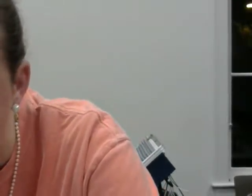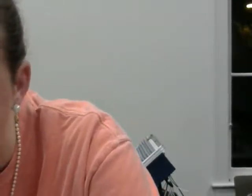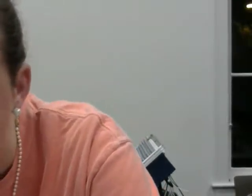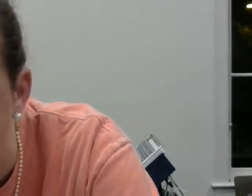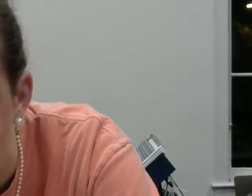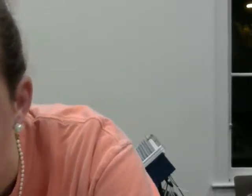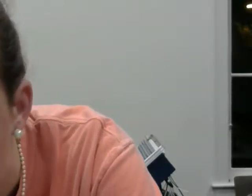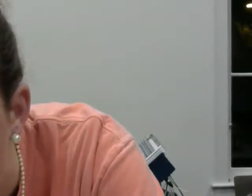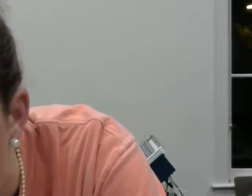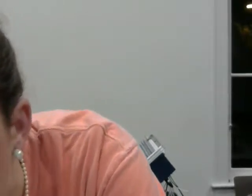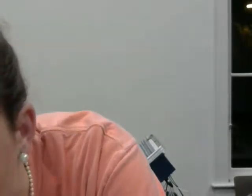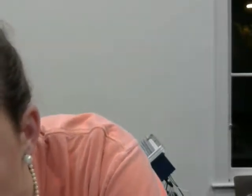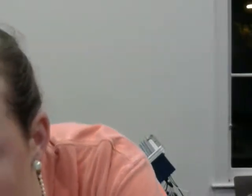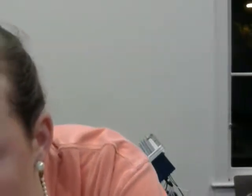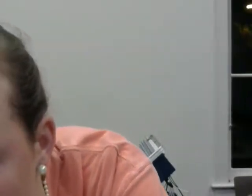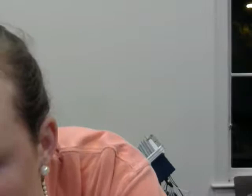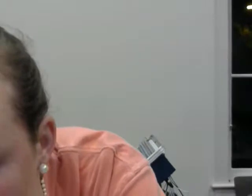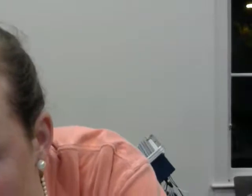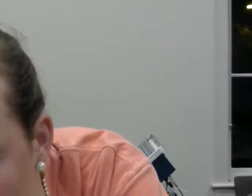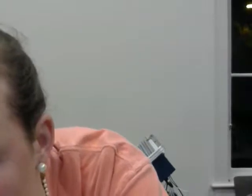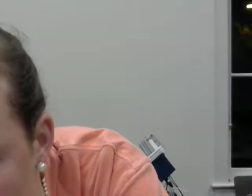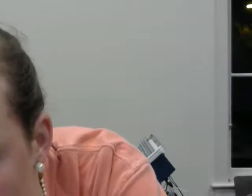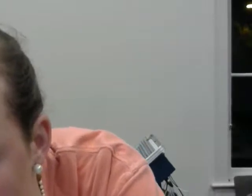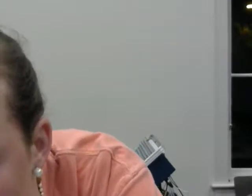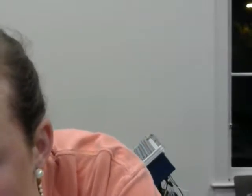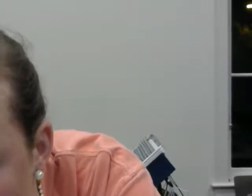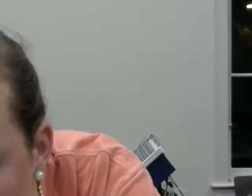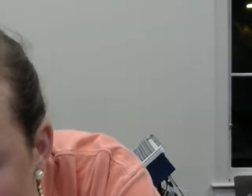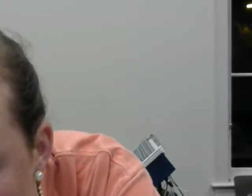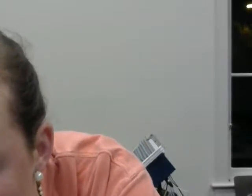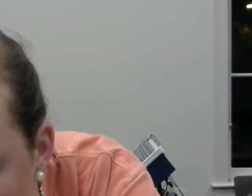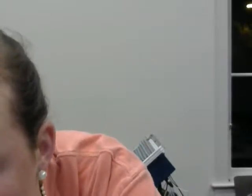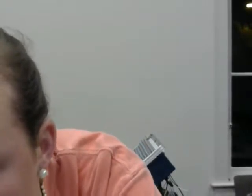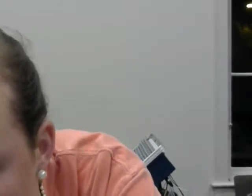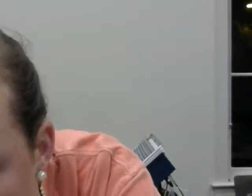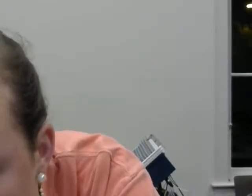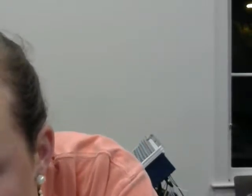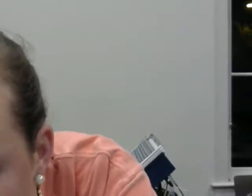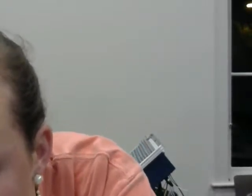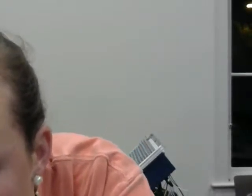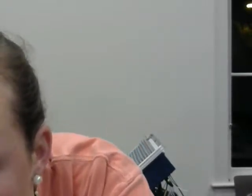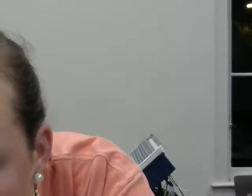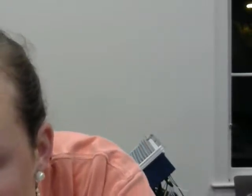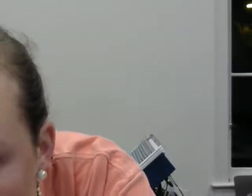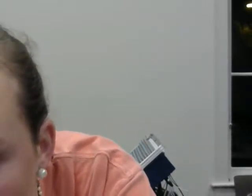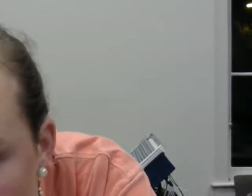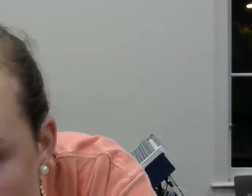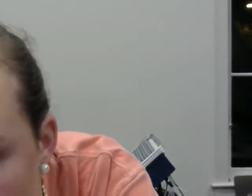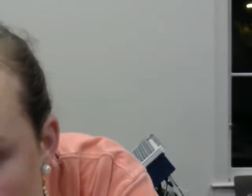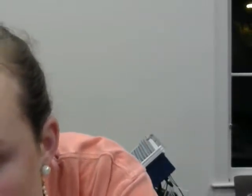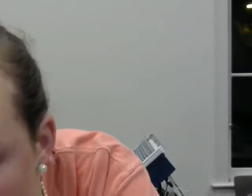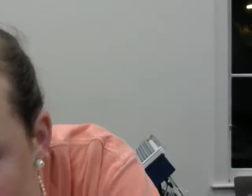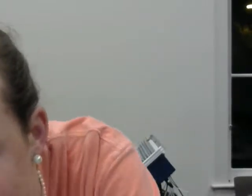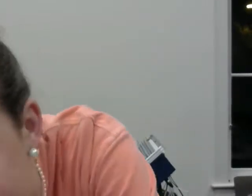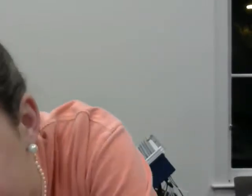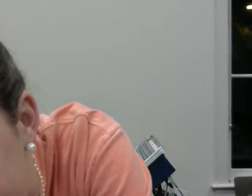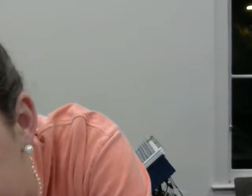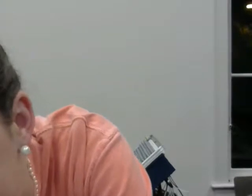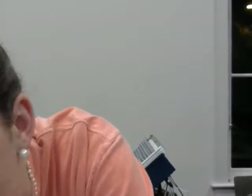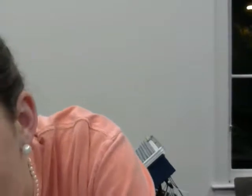maybe got a 7:45. no internet connection. I have an 8-minute one here. Morris the Midget Moose. Oh,